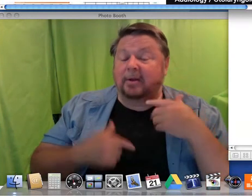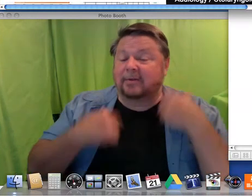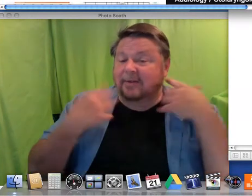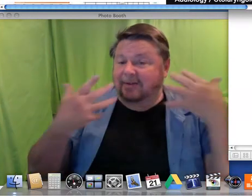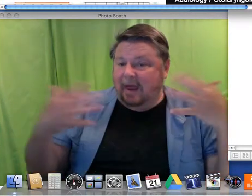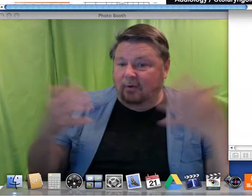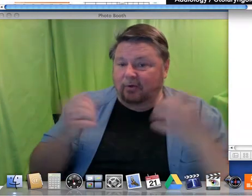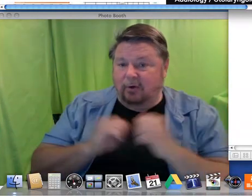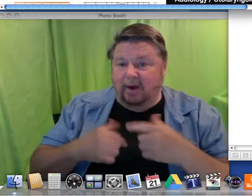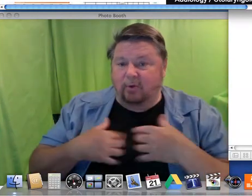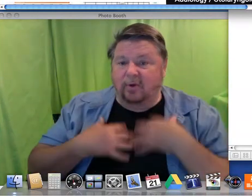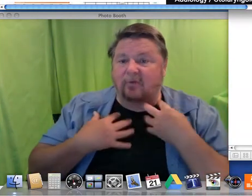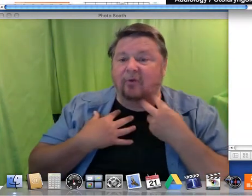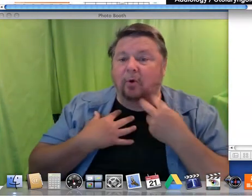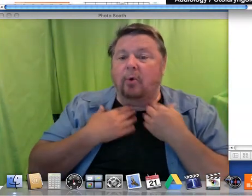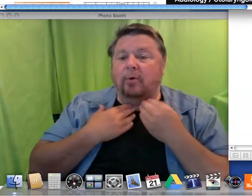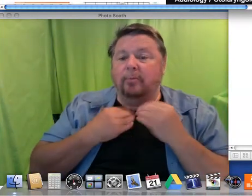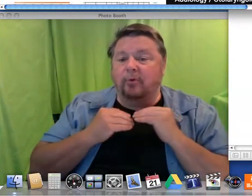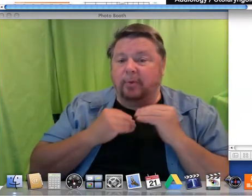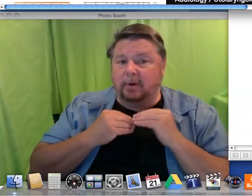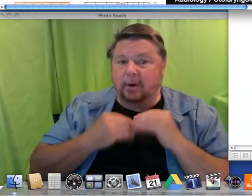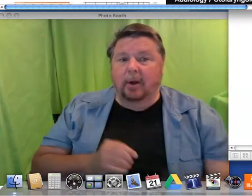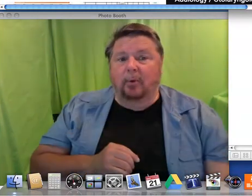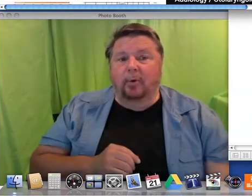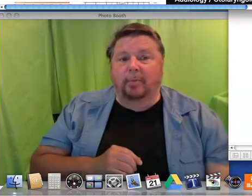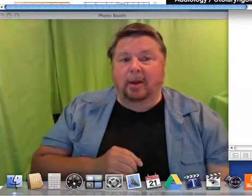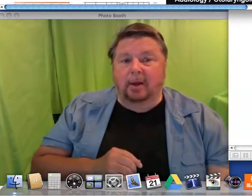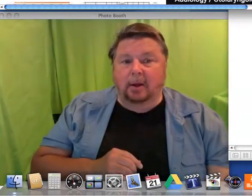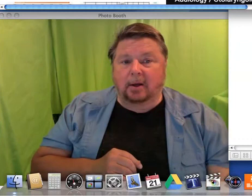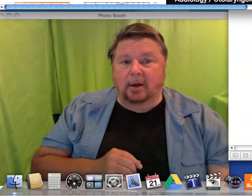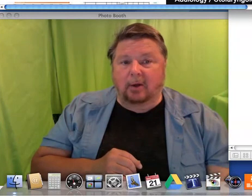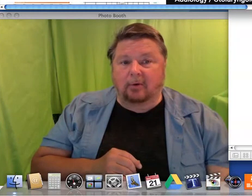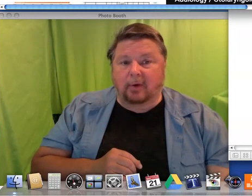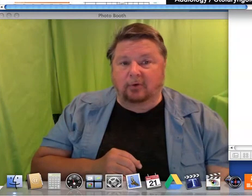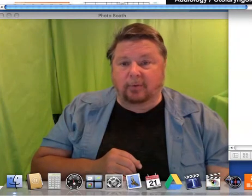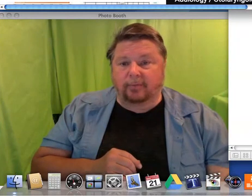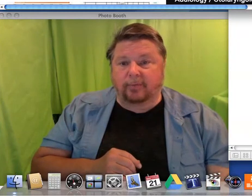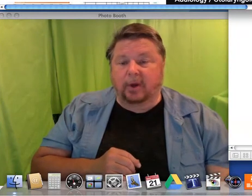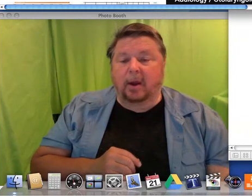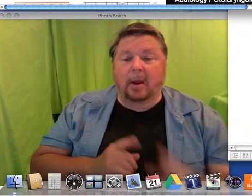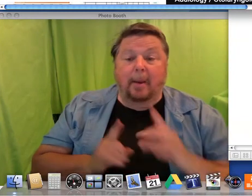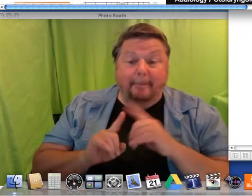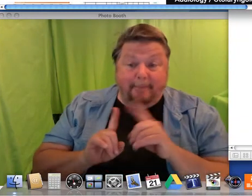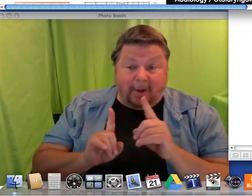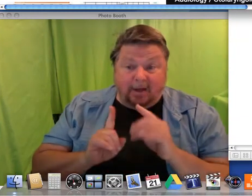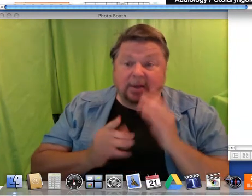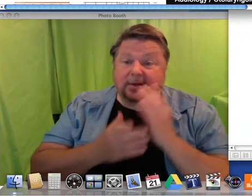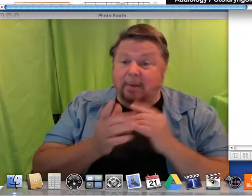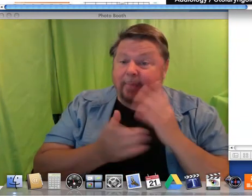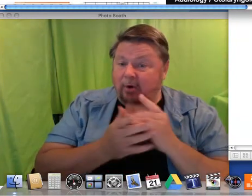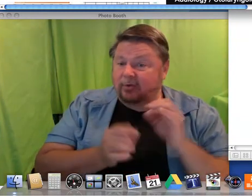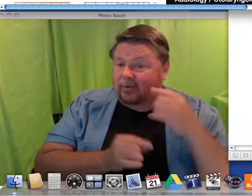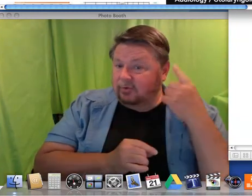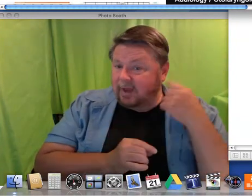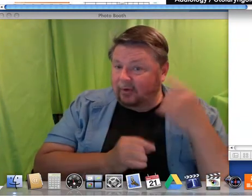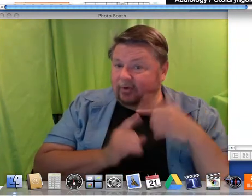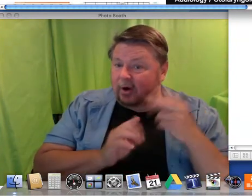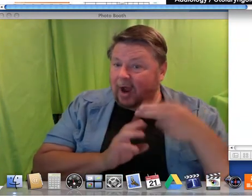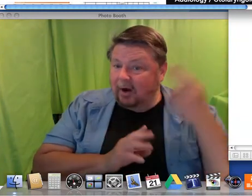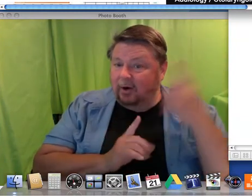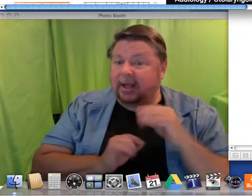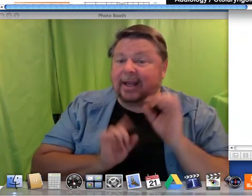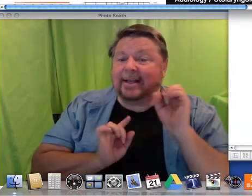the sounds that are made with vocal cord movement will be in the lower range. But some parts of those sounds